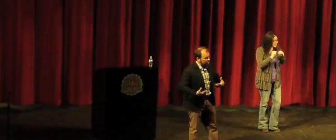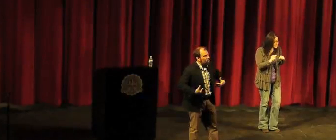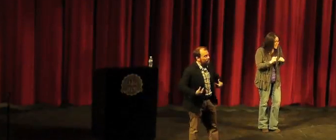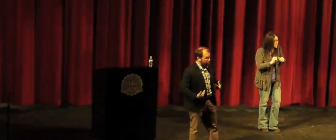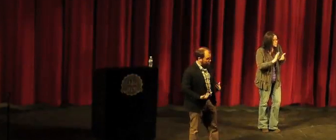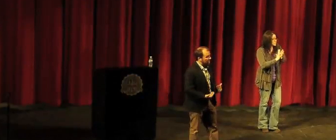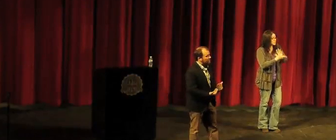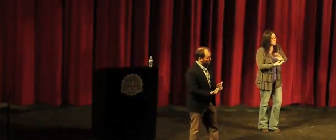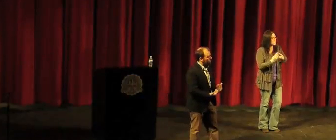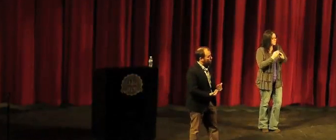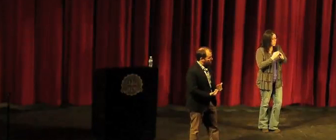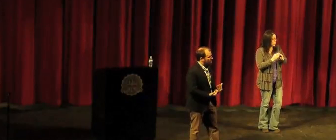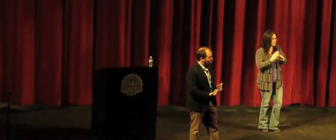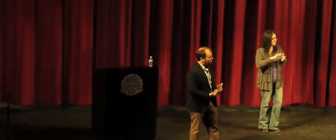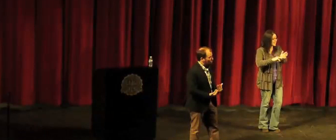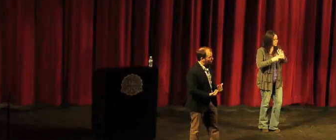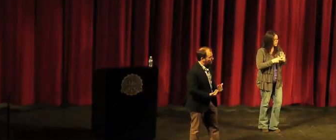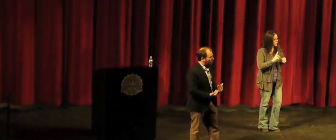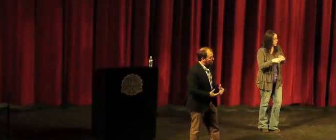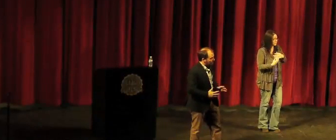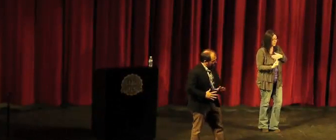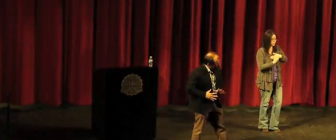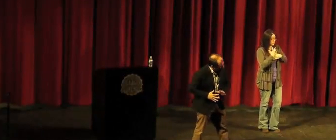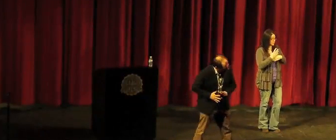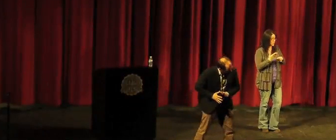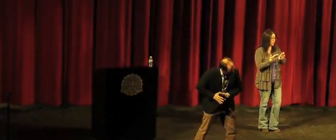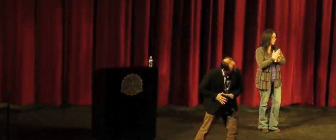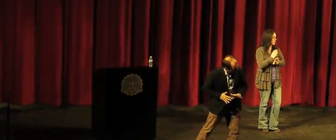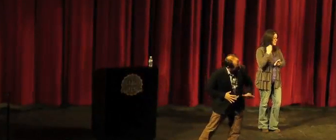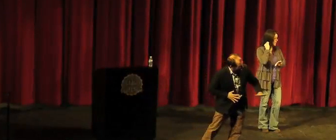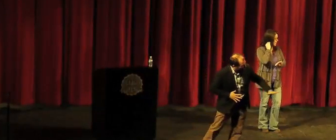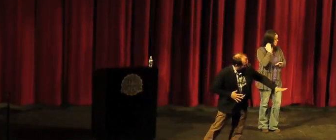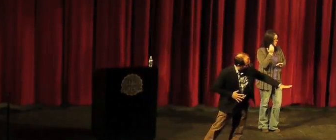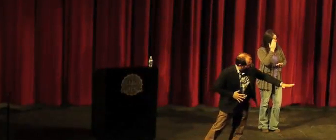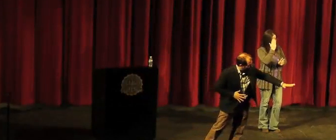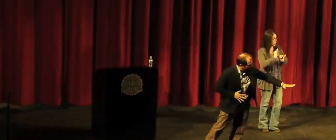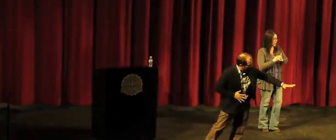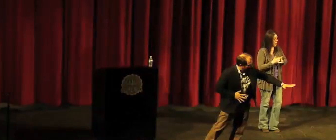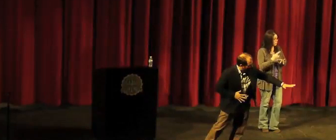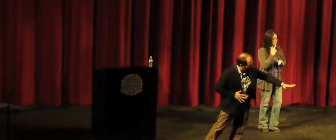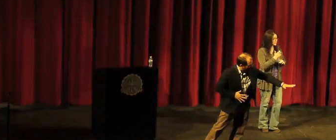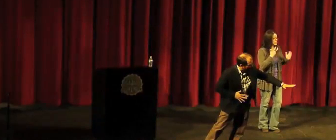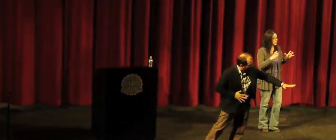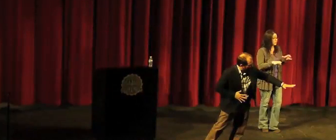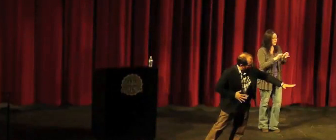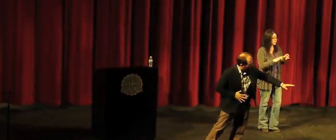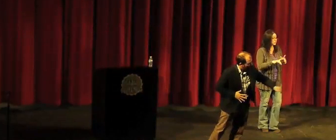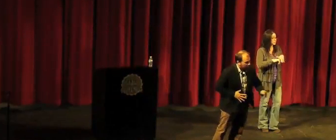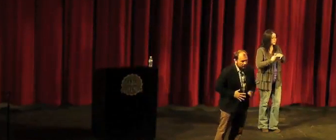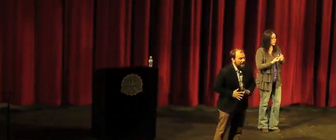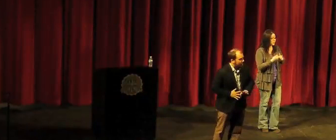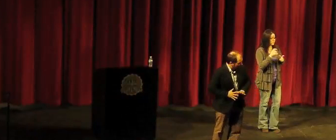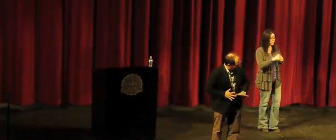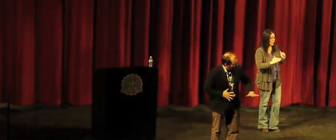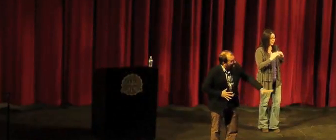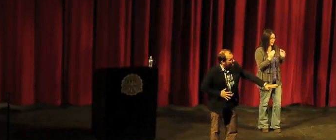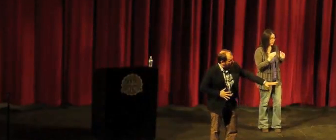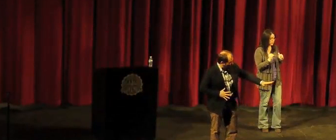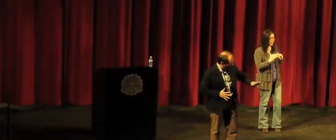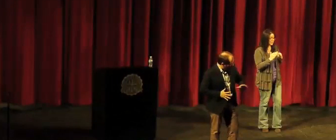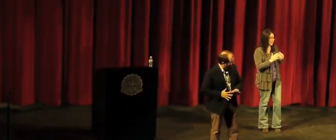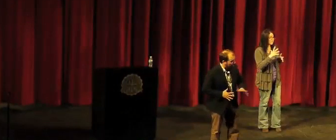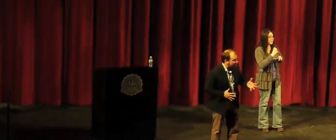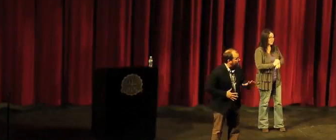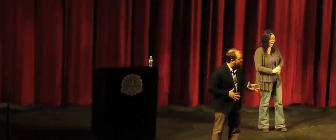more intentional about shaping our preconscious know-how, because a lot of our action is generated on that level, at the level of